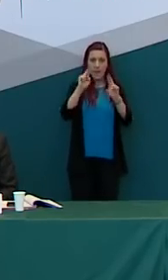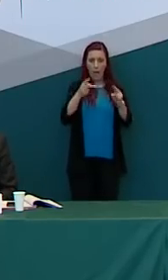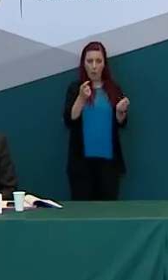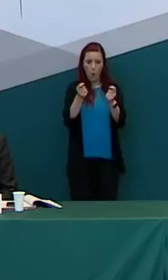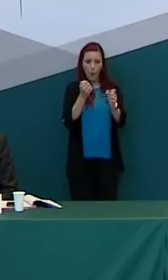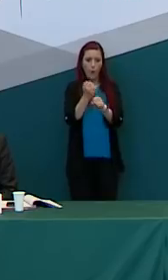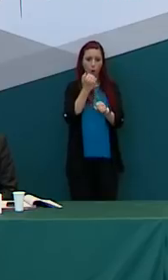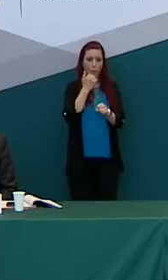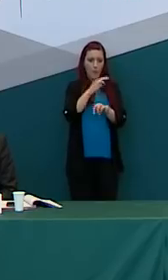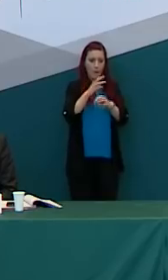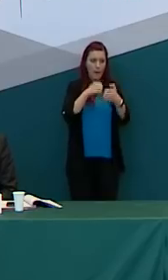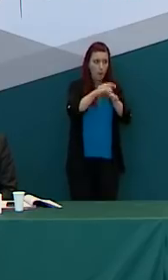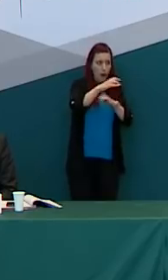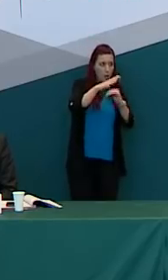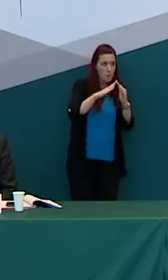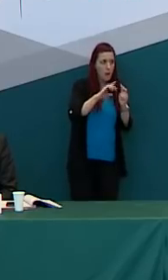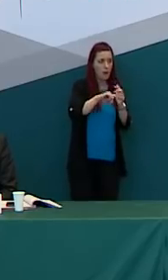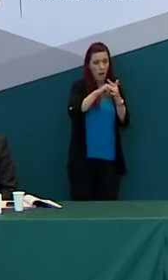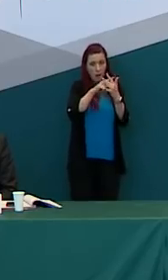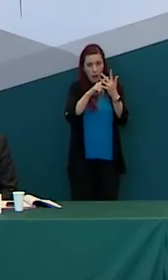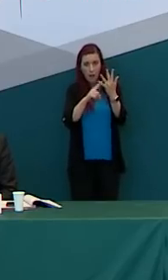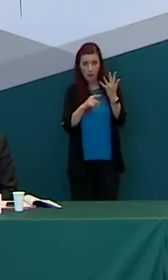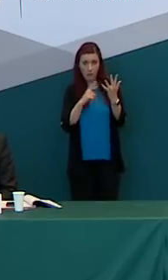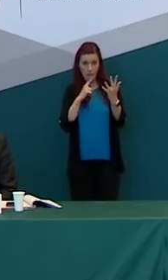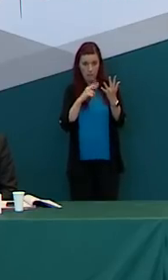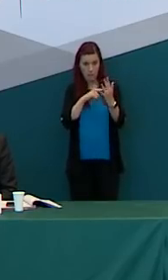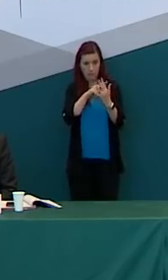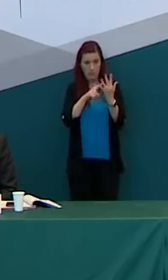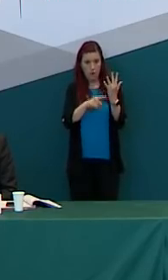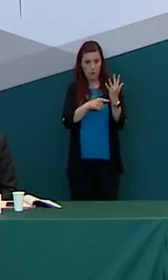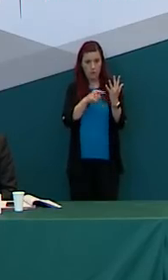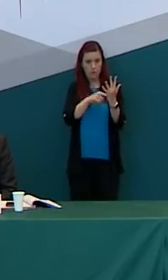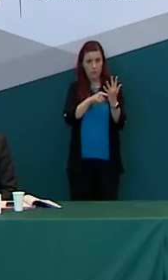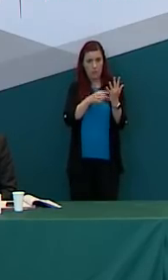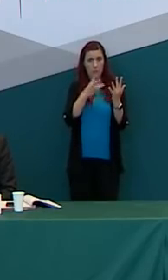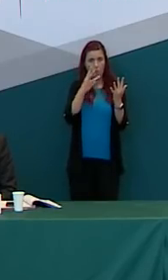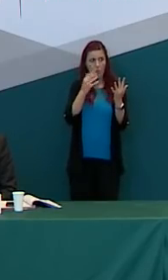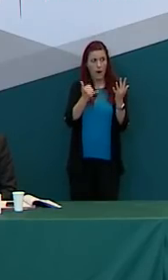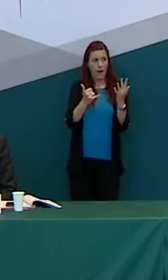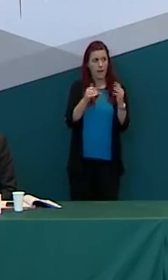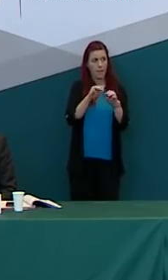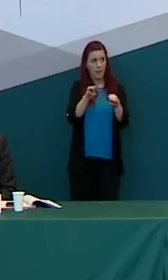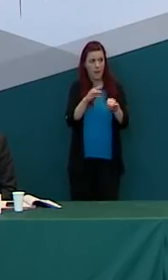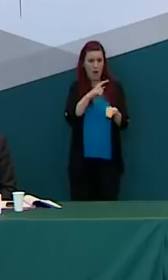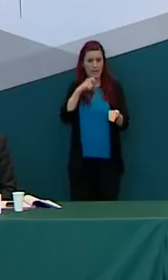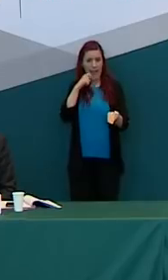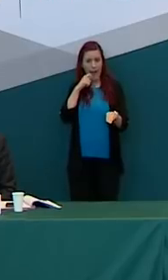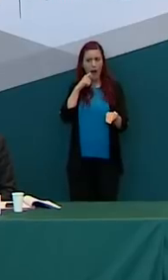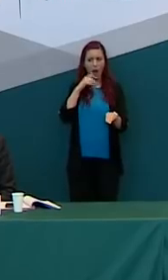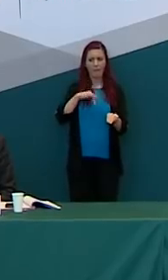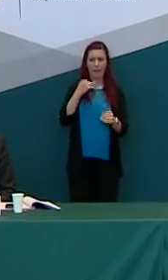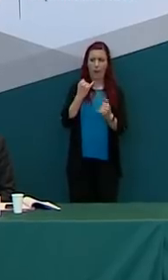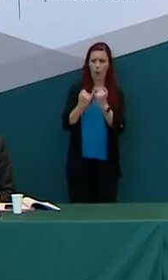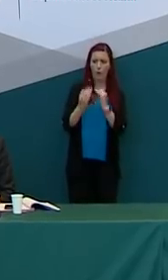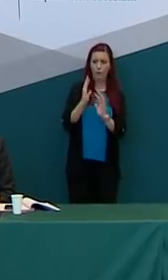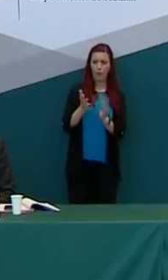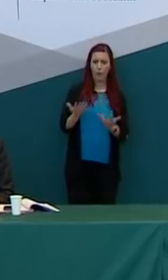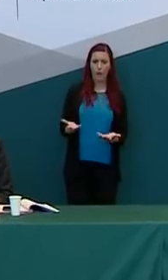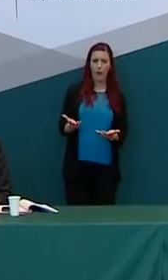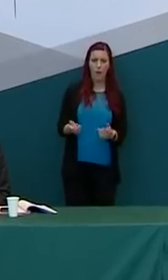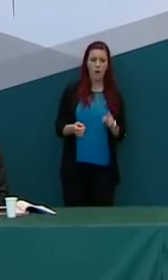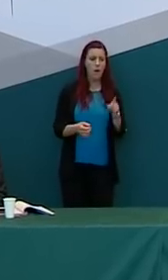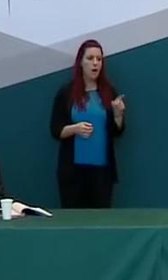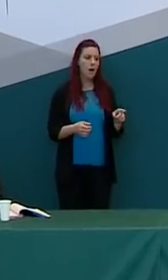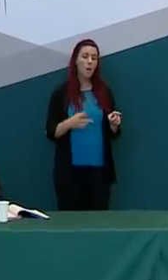case definition. Are they not justifiable reasons for people to be optimistic ahead of next Monday? I think that we